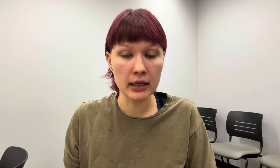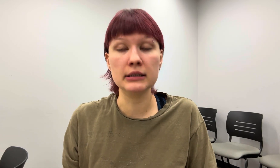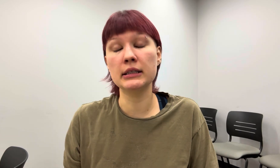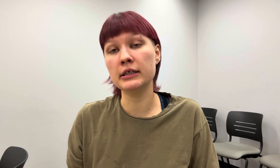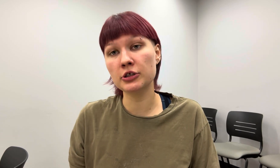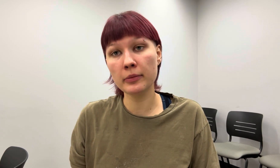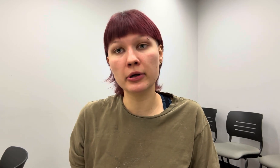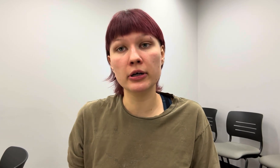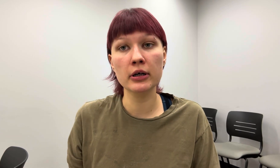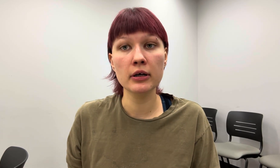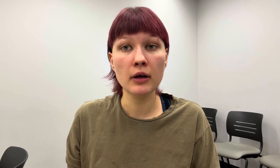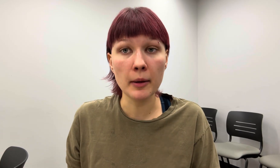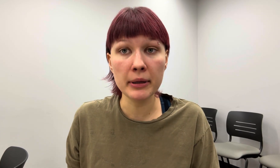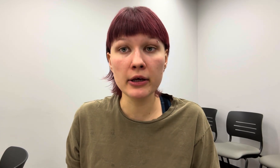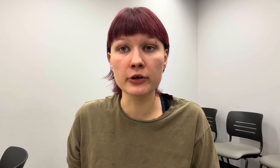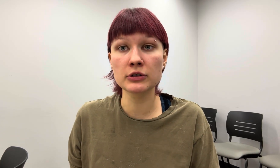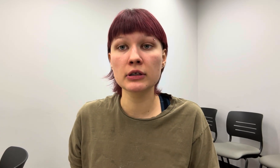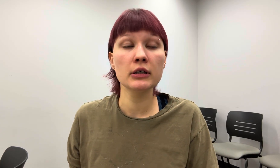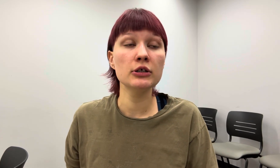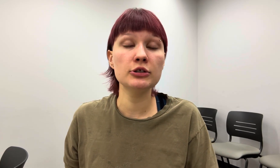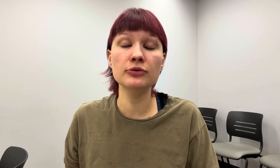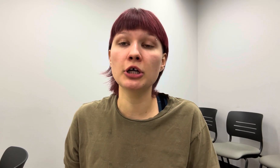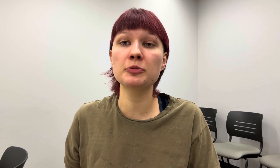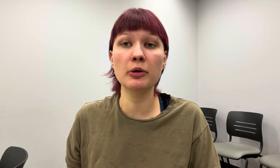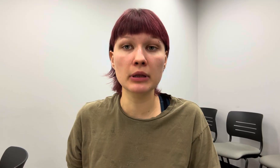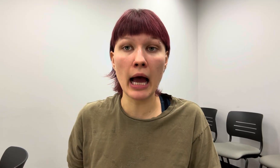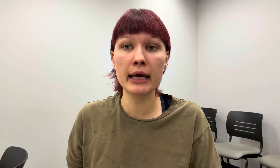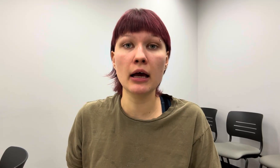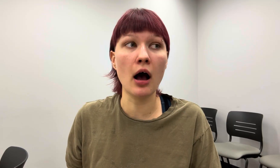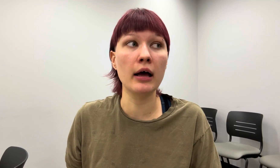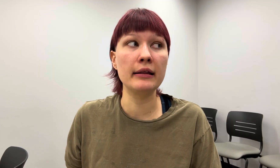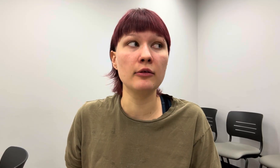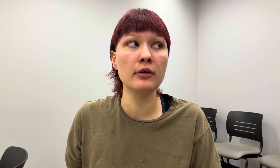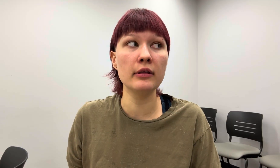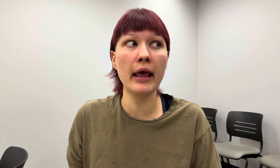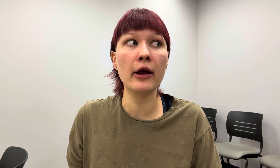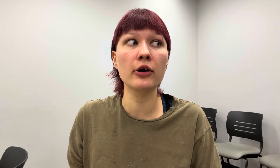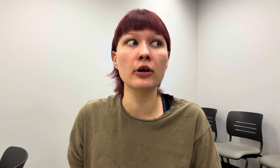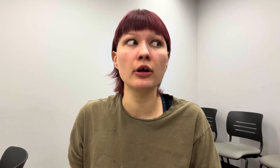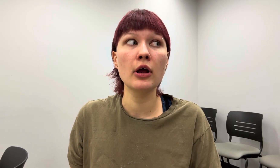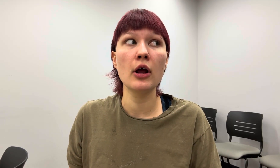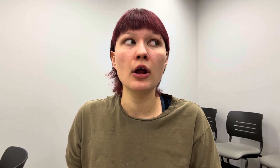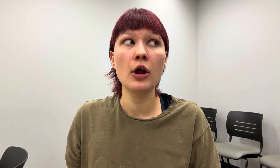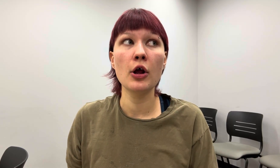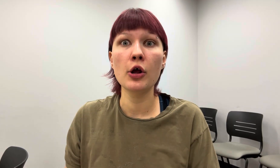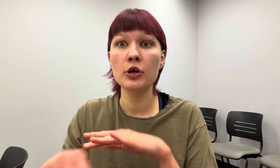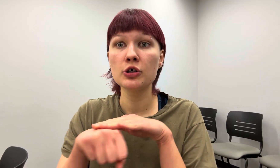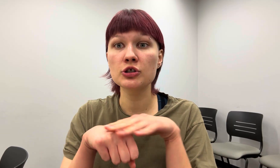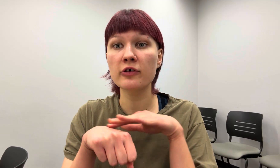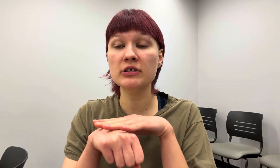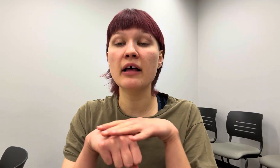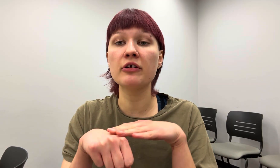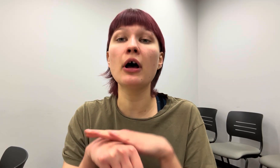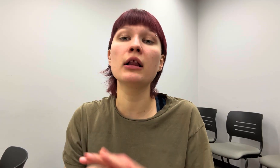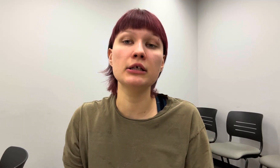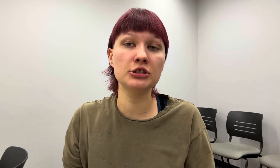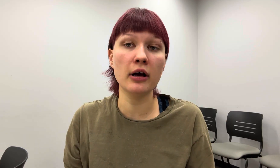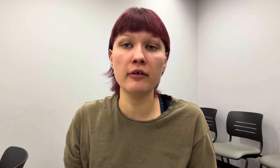the interpreter appears to just be relying on their surface level knowledge of